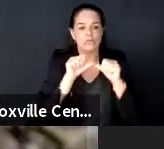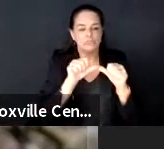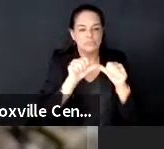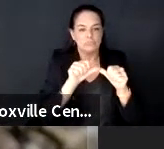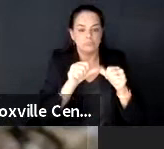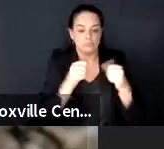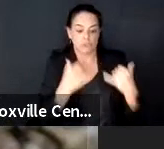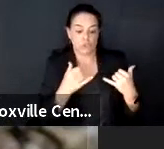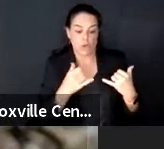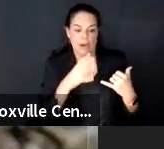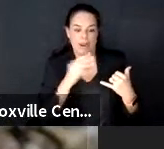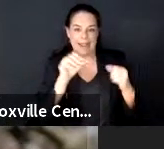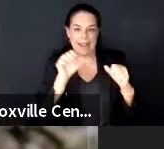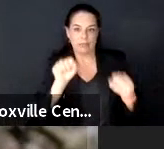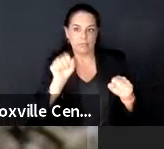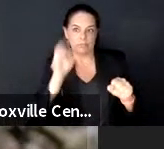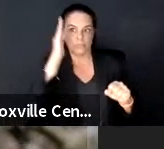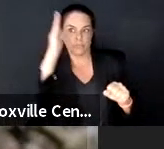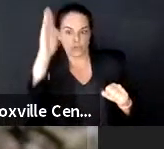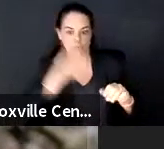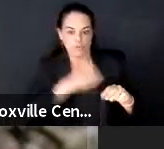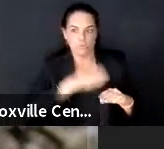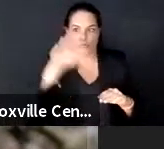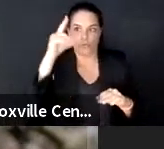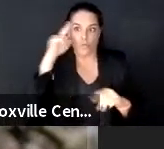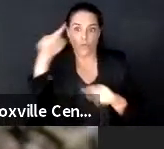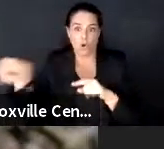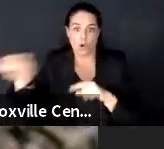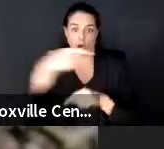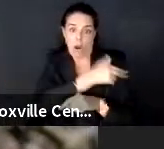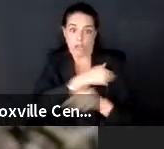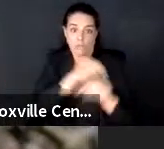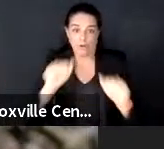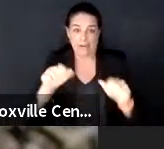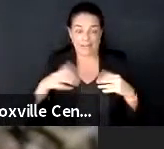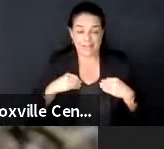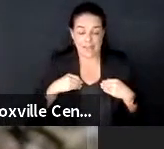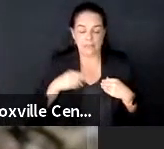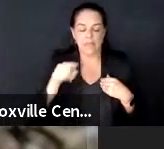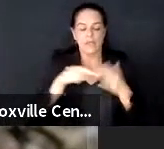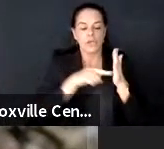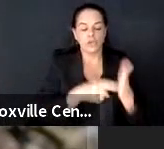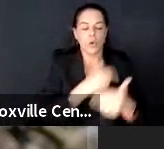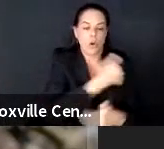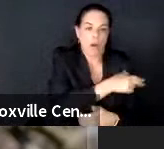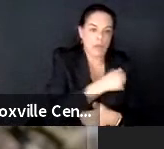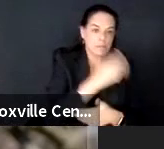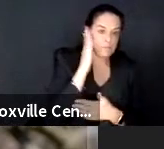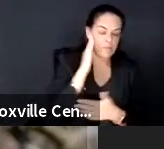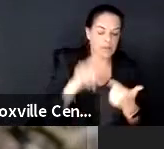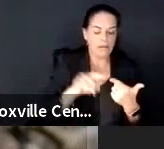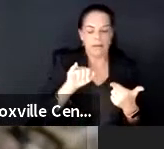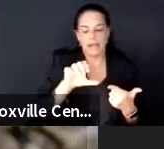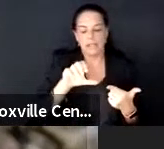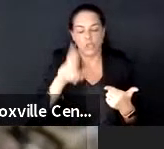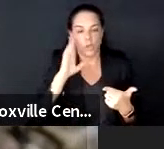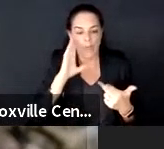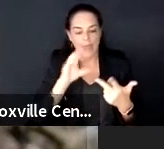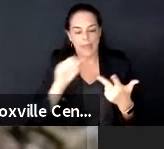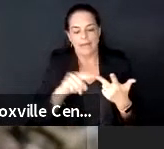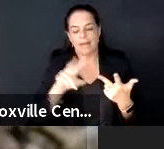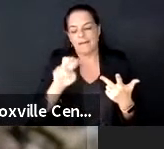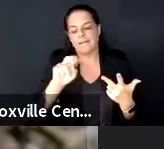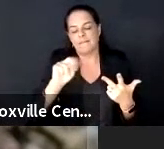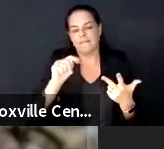capacity. These graphs show the availability of regional hospital beds, ICU beds, and ventilators from our hospital partners. It